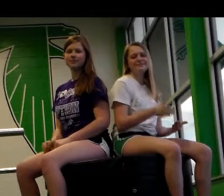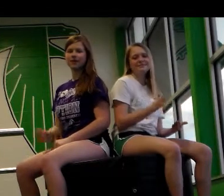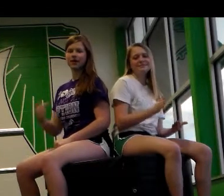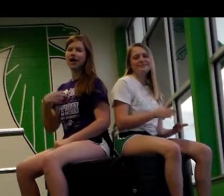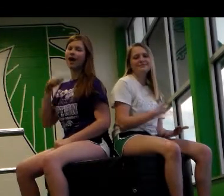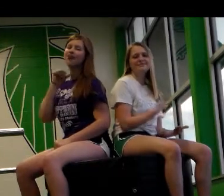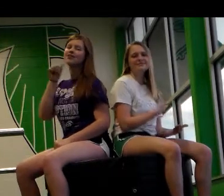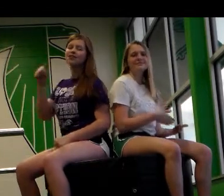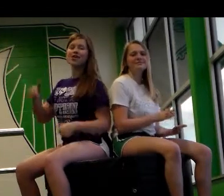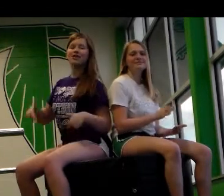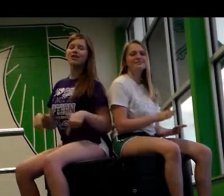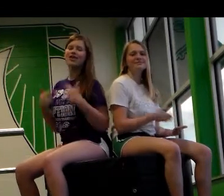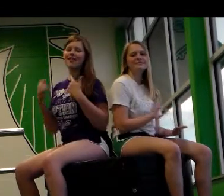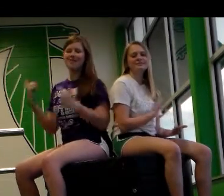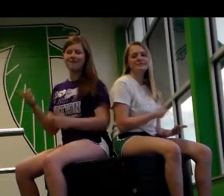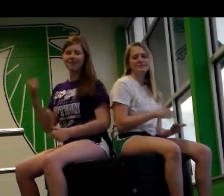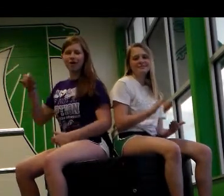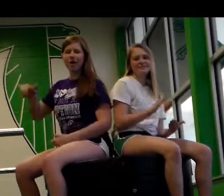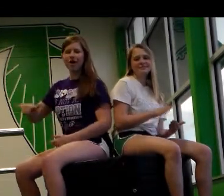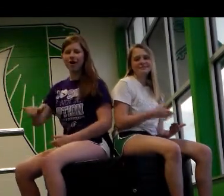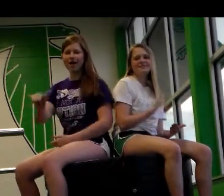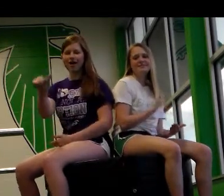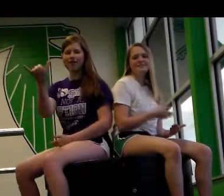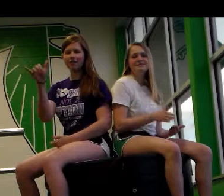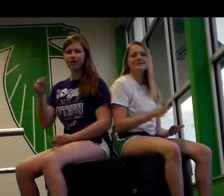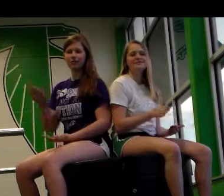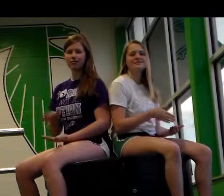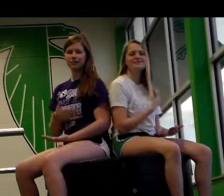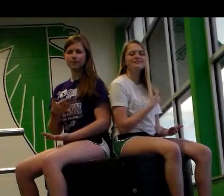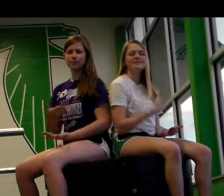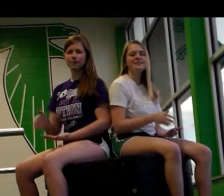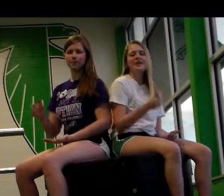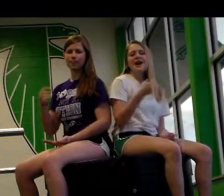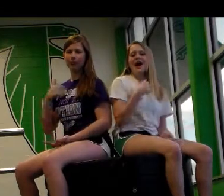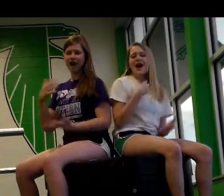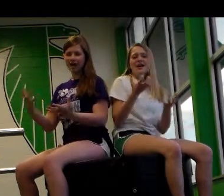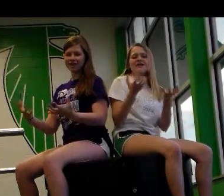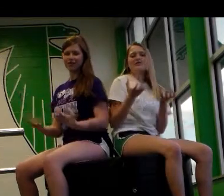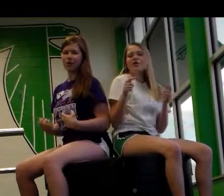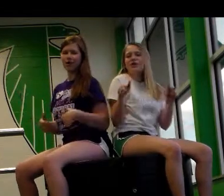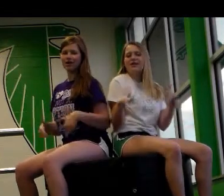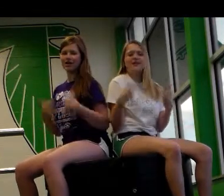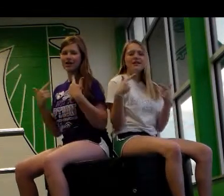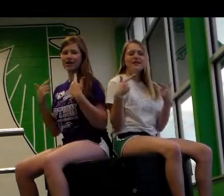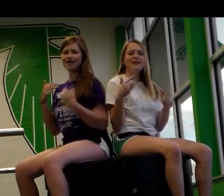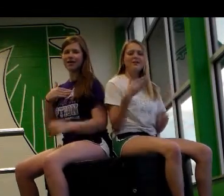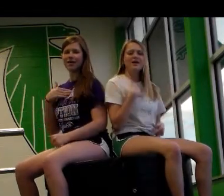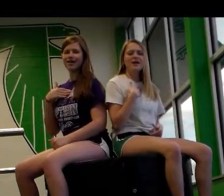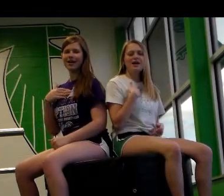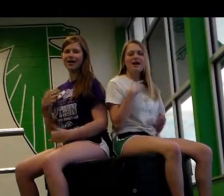Cause I ain't gonna live my forever I just wanna live my